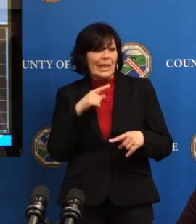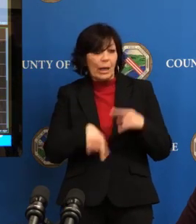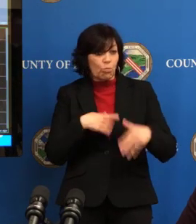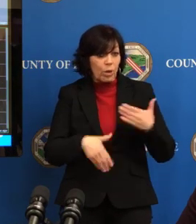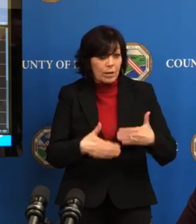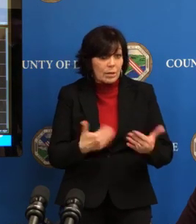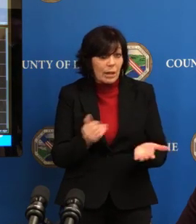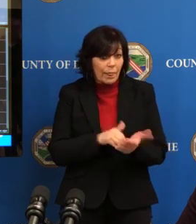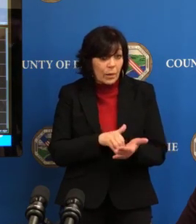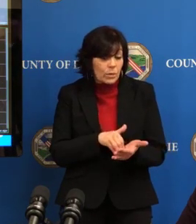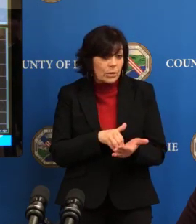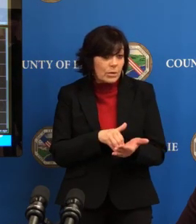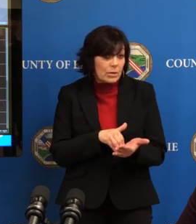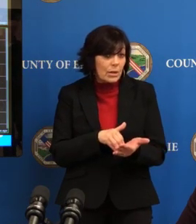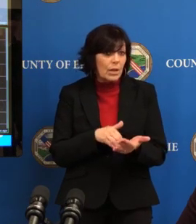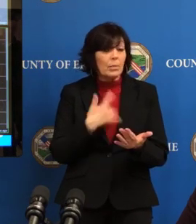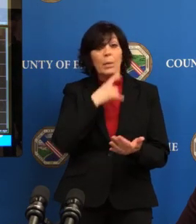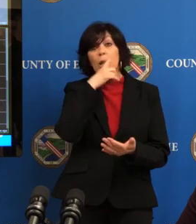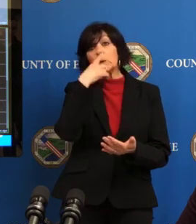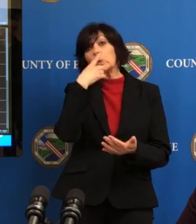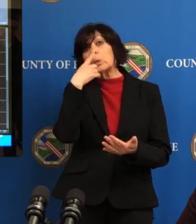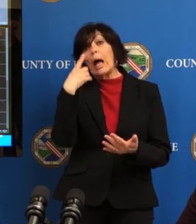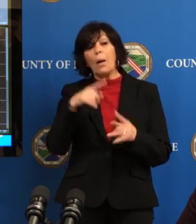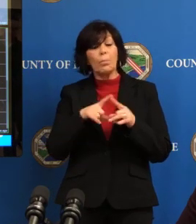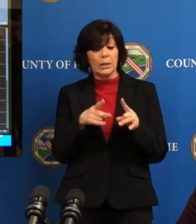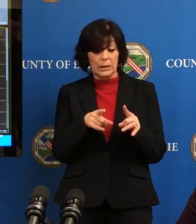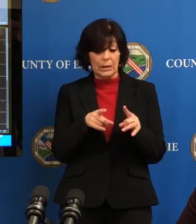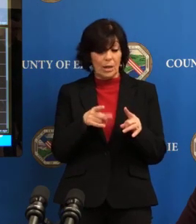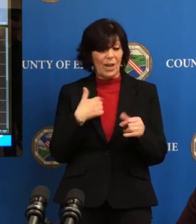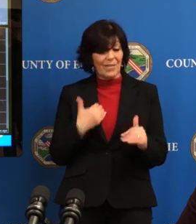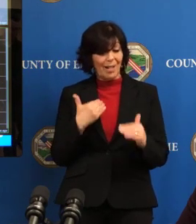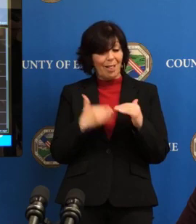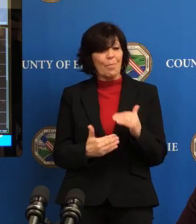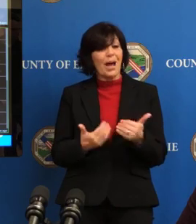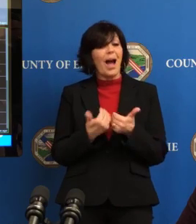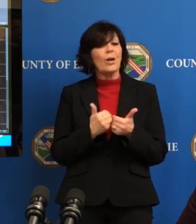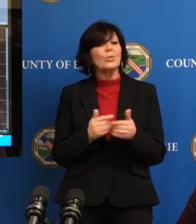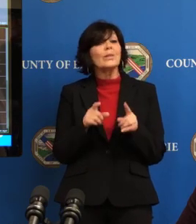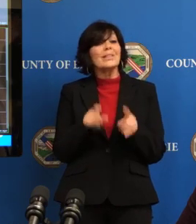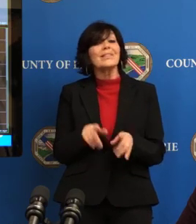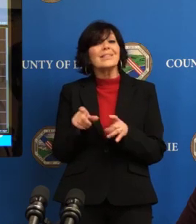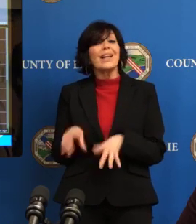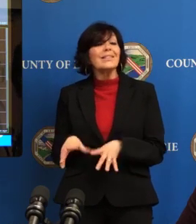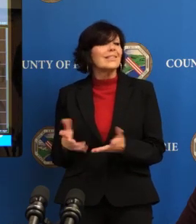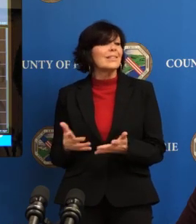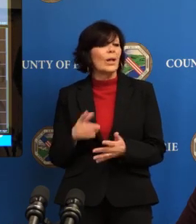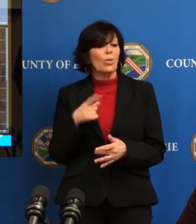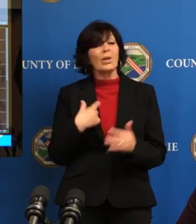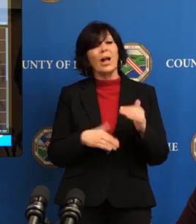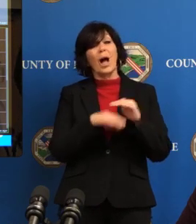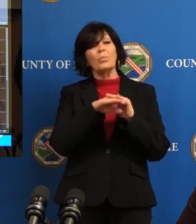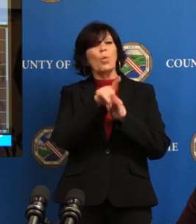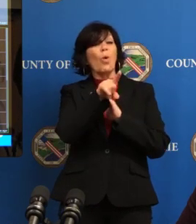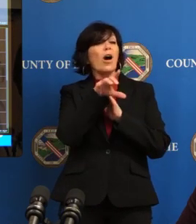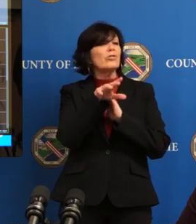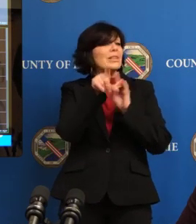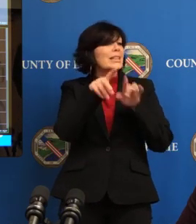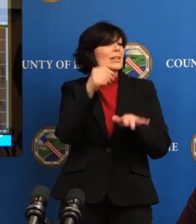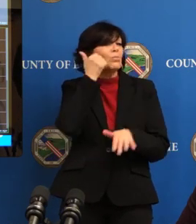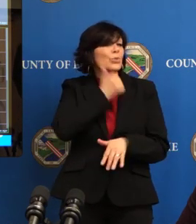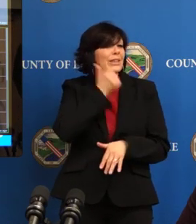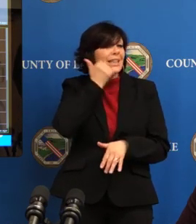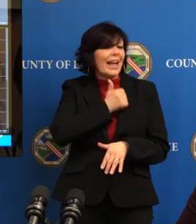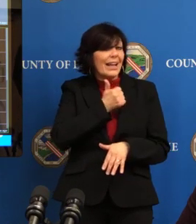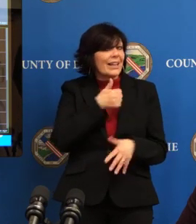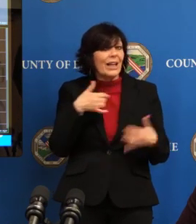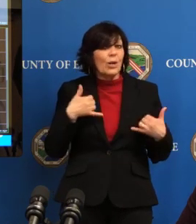able to. We would have been able to maybe swab people, but because we have a limitation on approximately 100 tests per day at most, and we're still